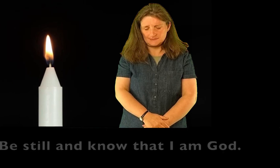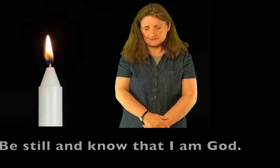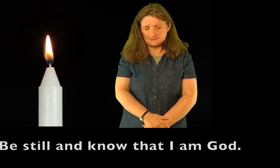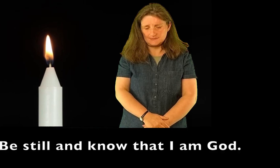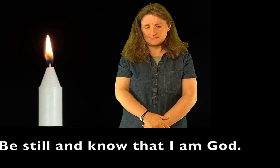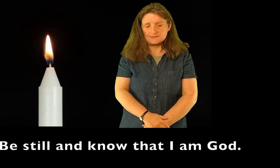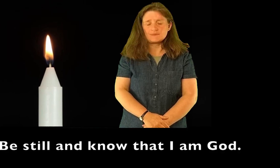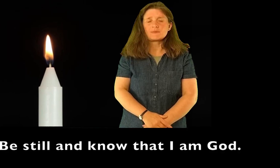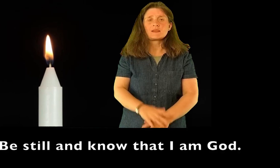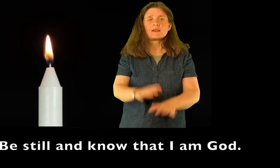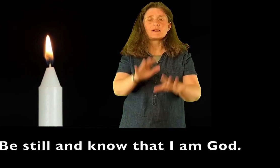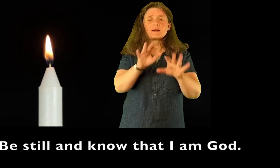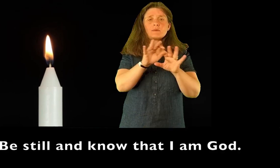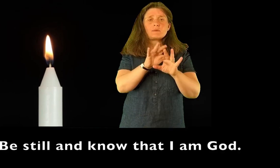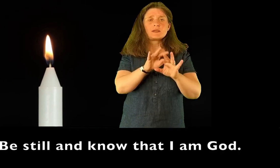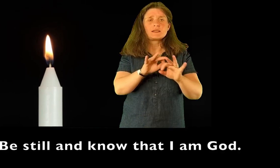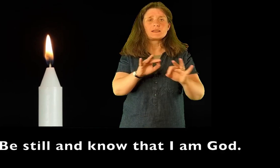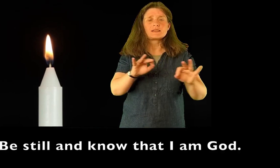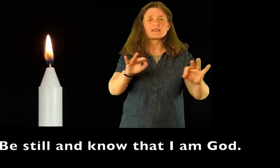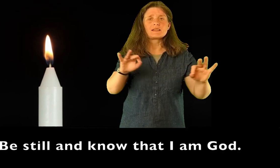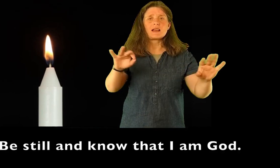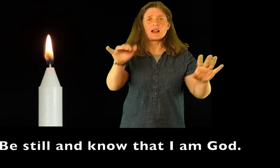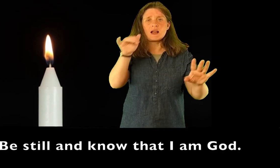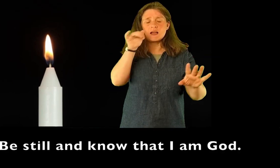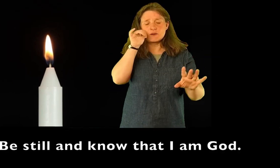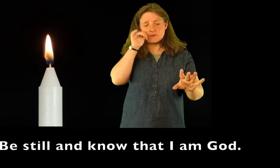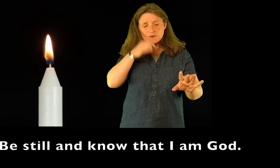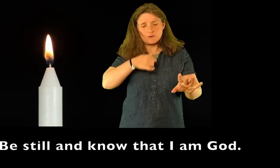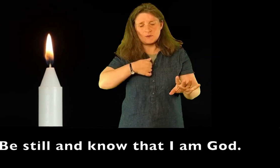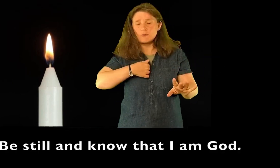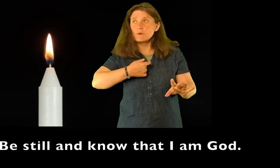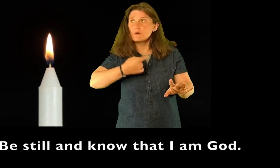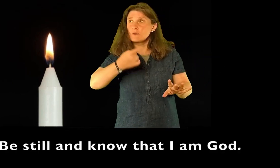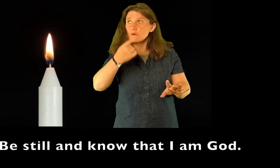Be still and know that I am God.